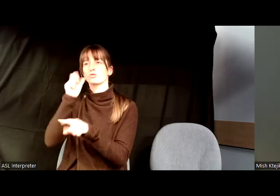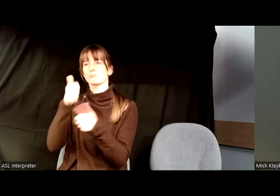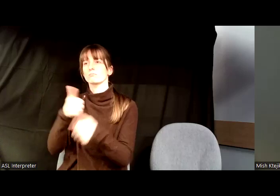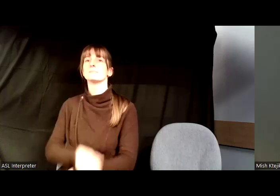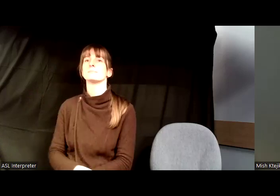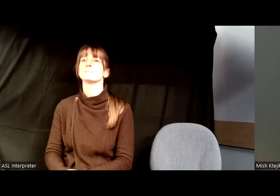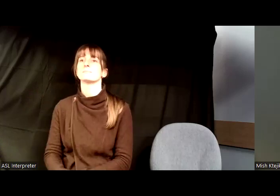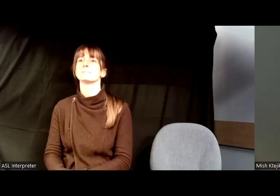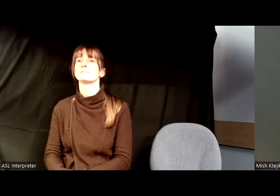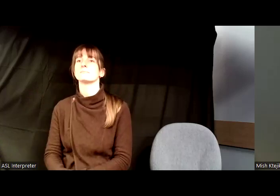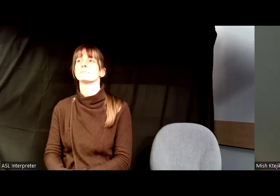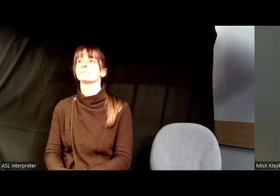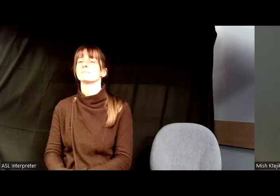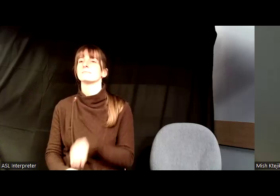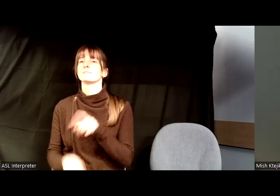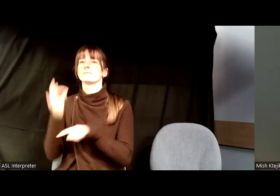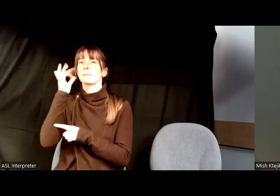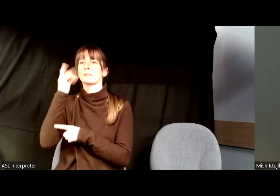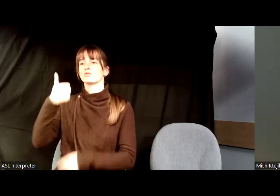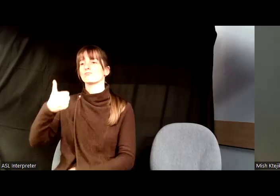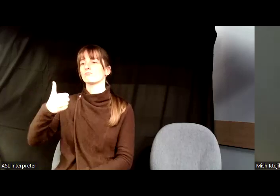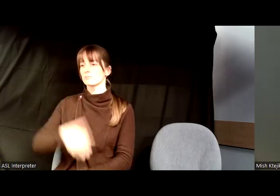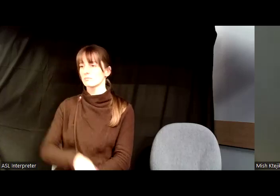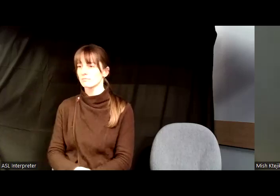Mish gave the thumbs up.